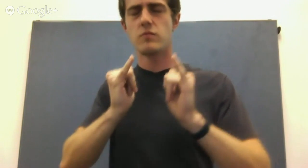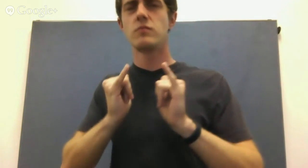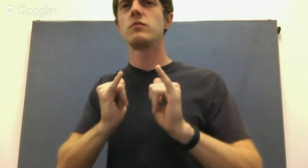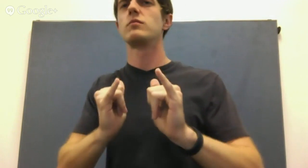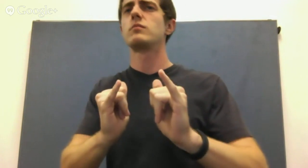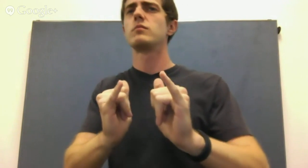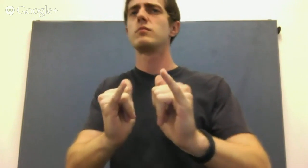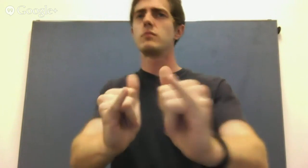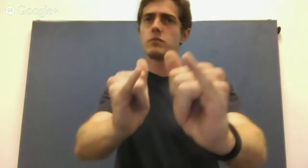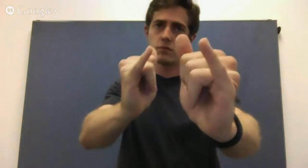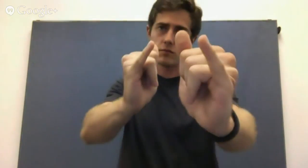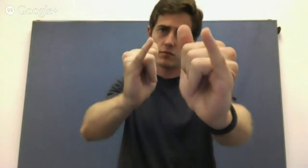emo.